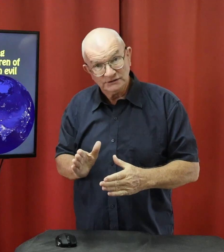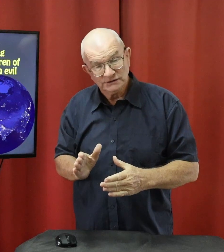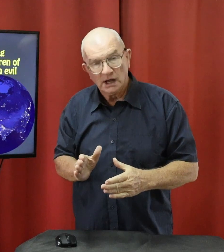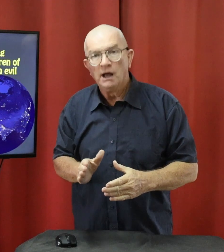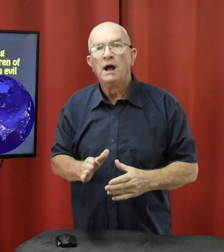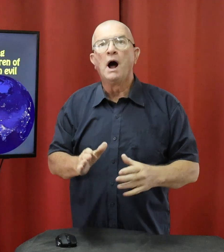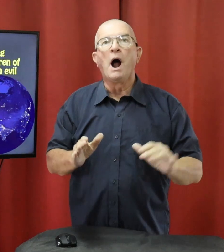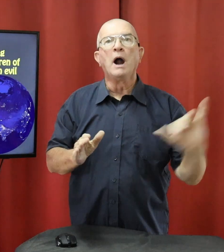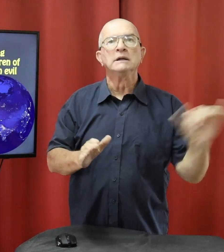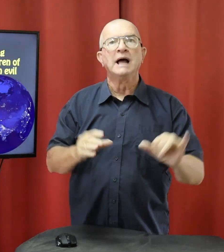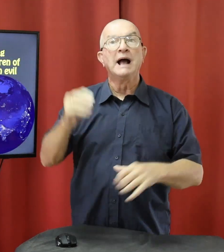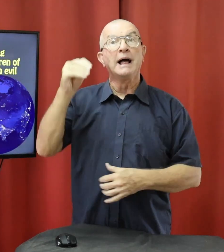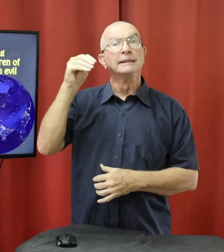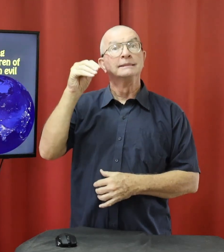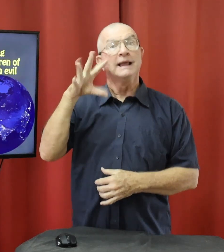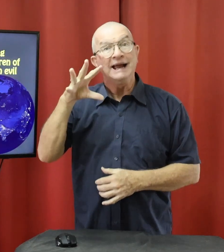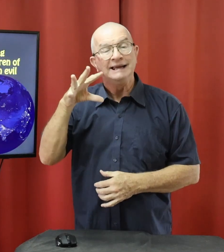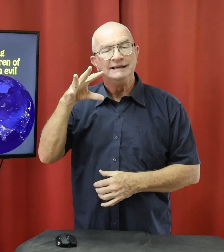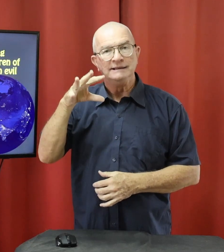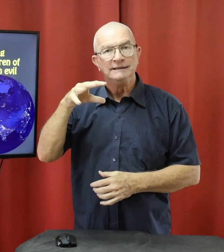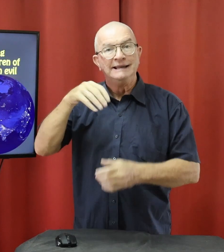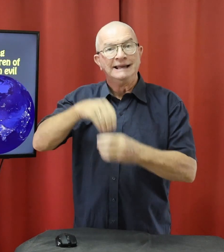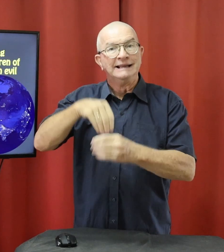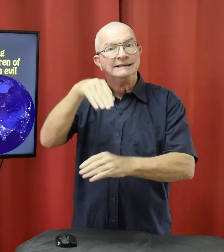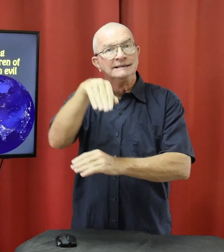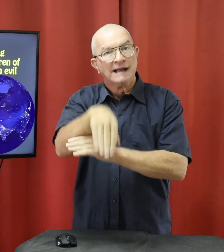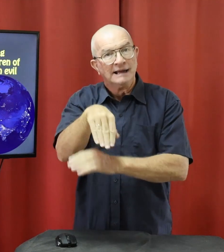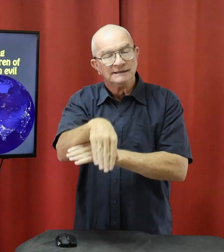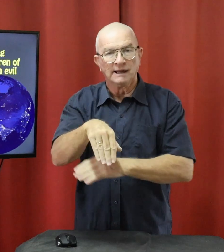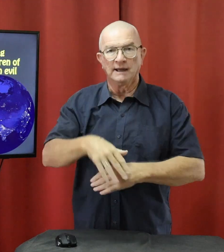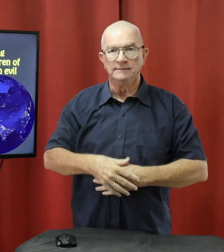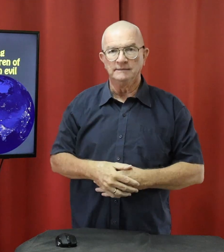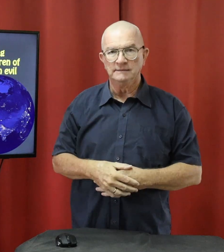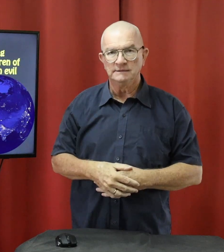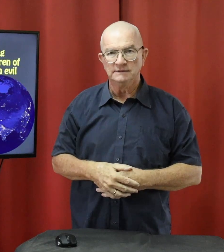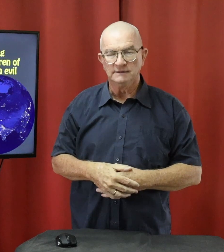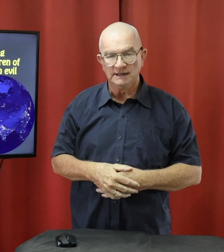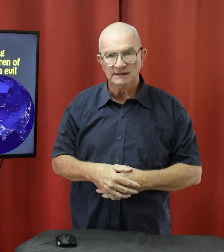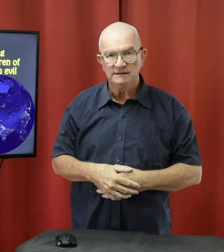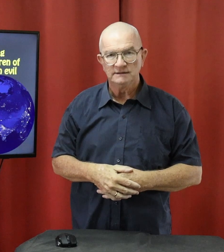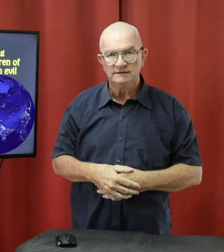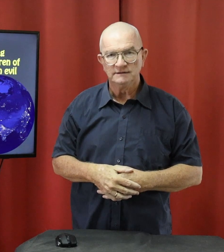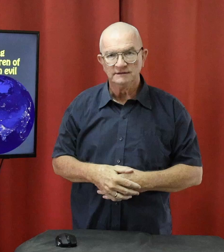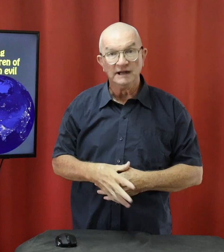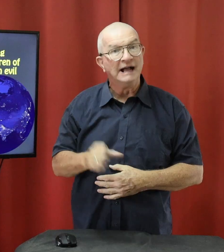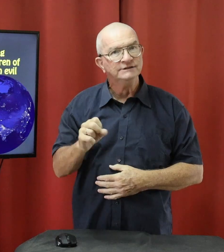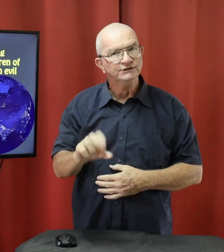believers are like lights in the nighttime.